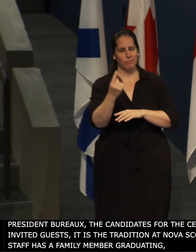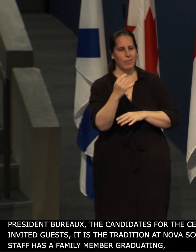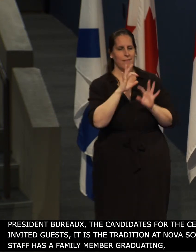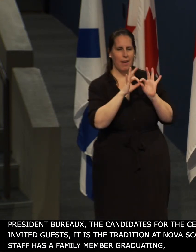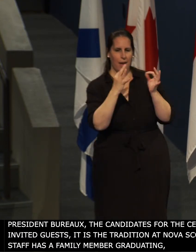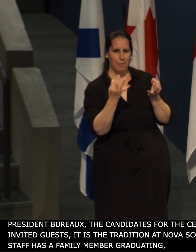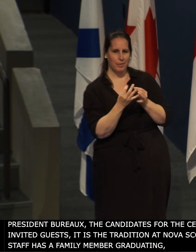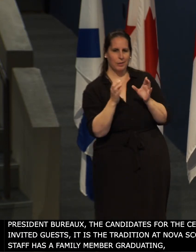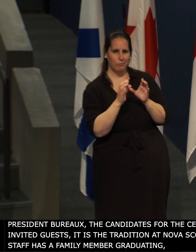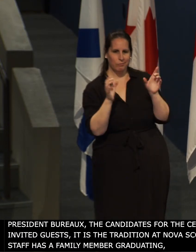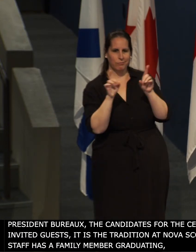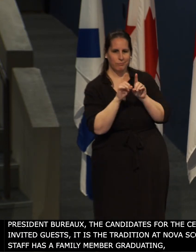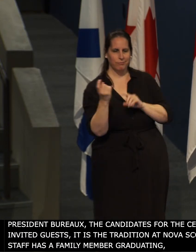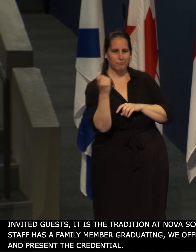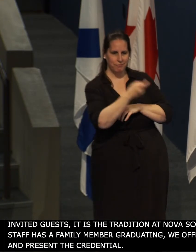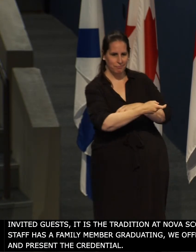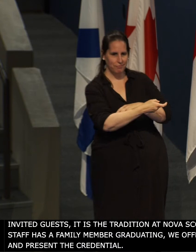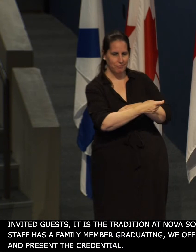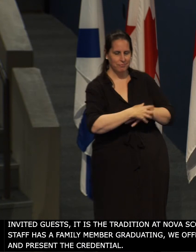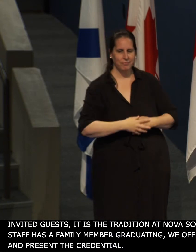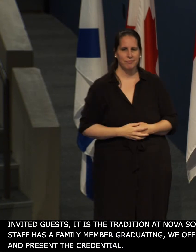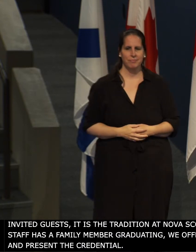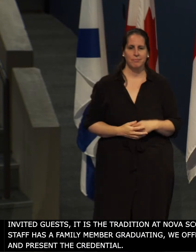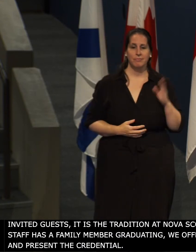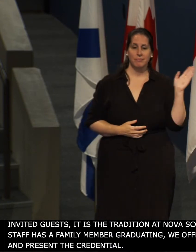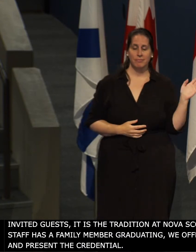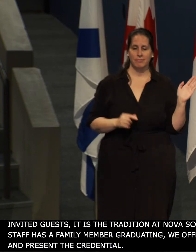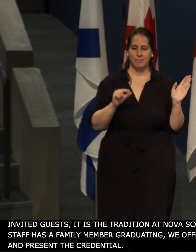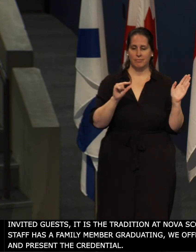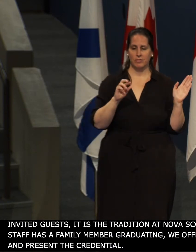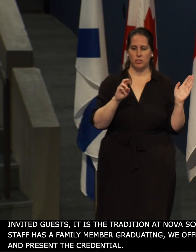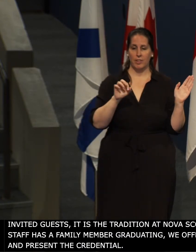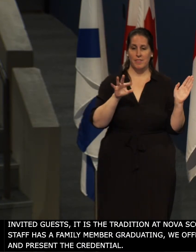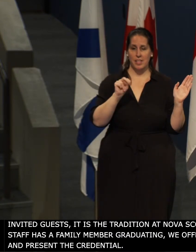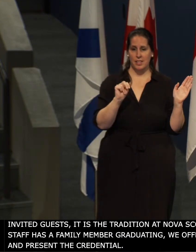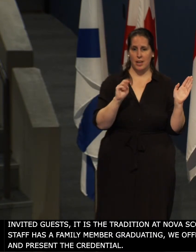and present the credential. Griffin Bald.